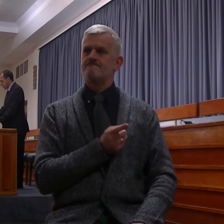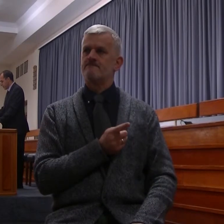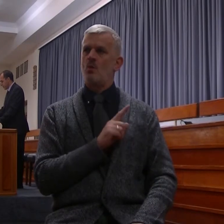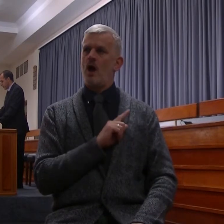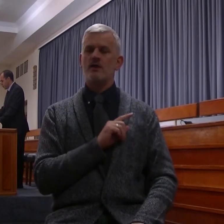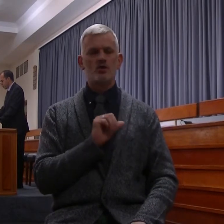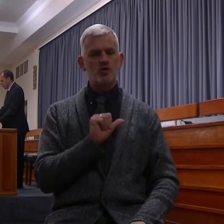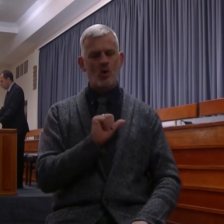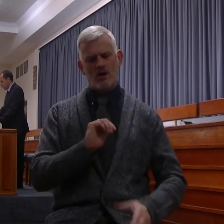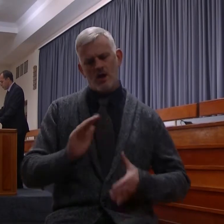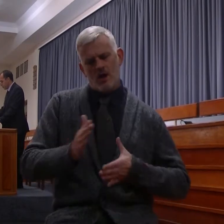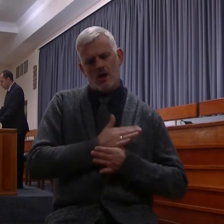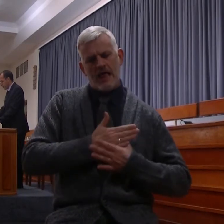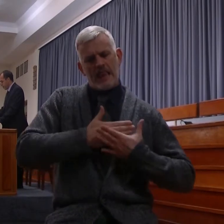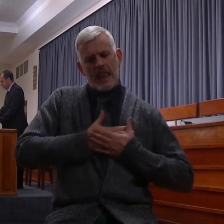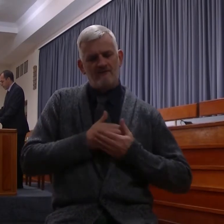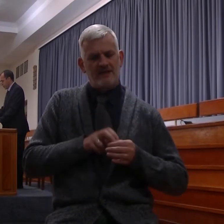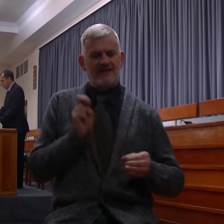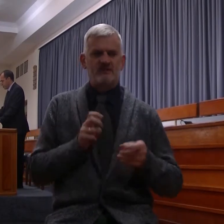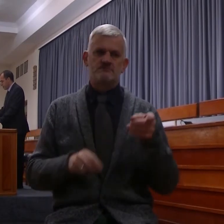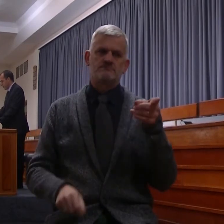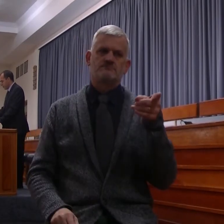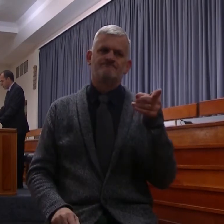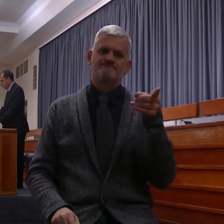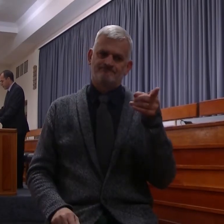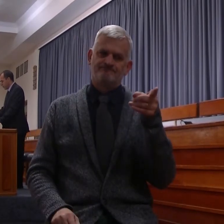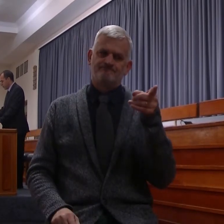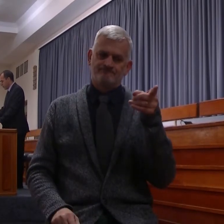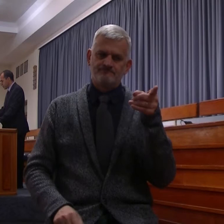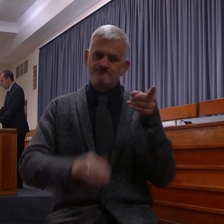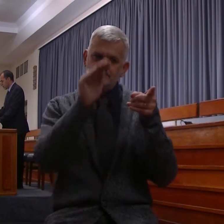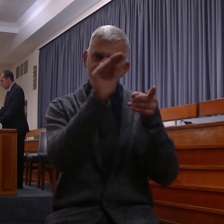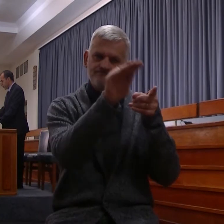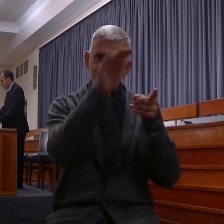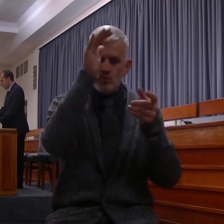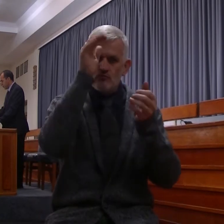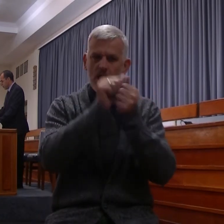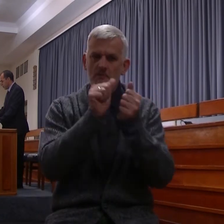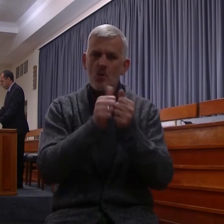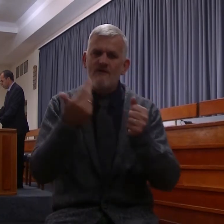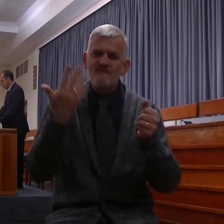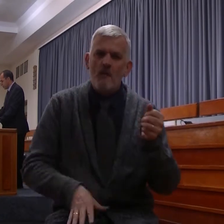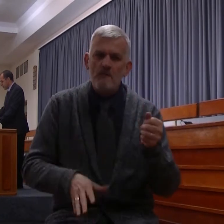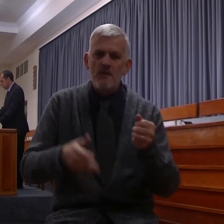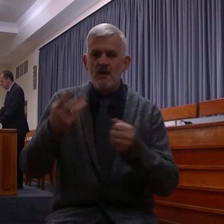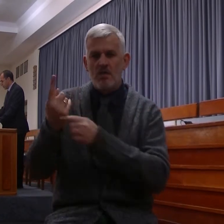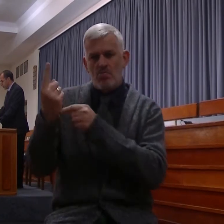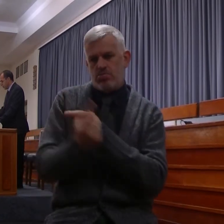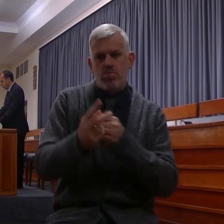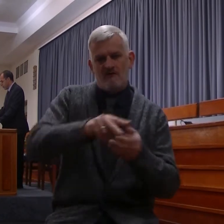thou hast left thy first love. Remember therefore from whence thou art fallen, and